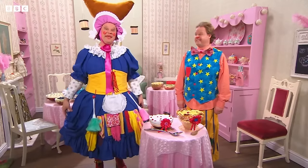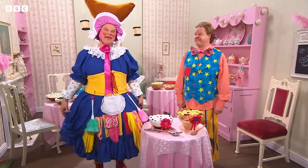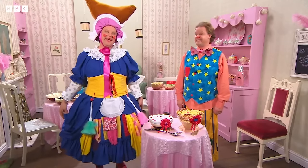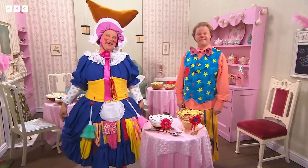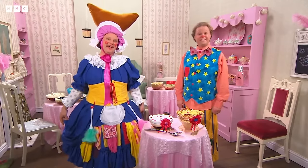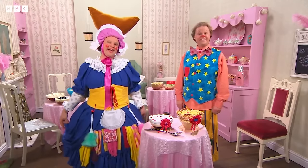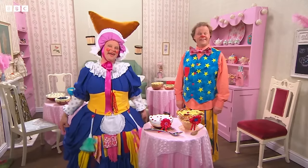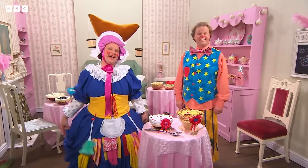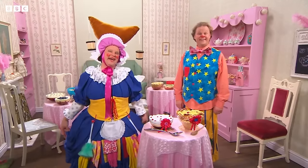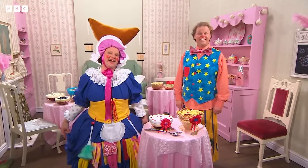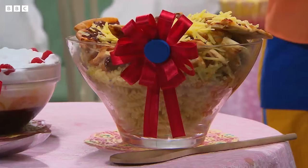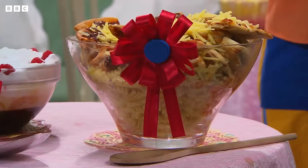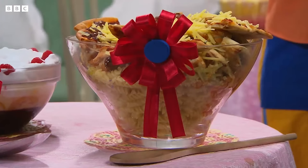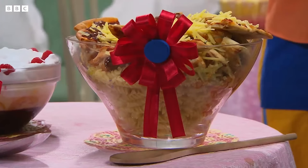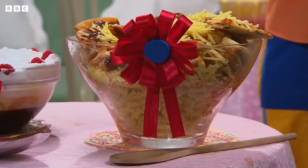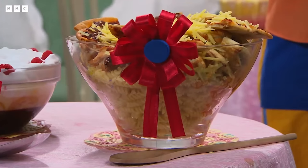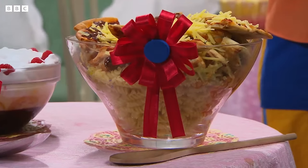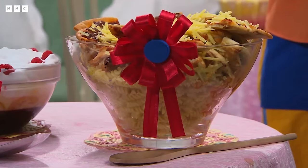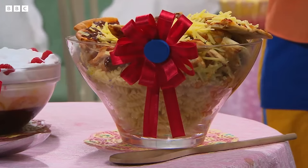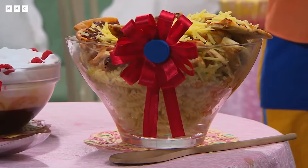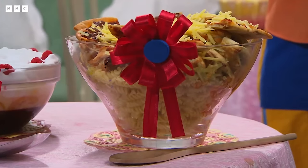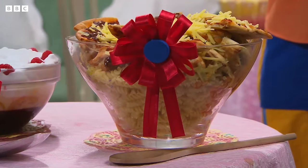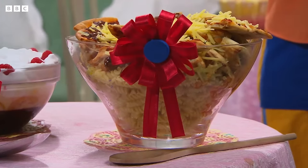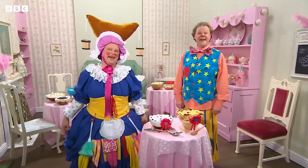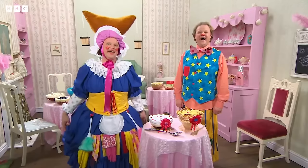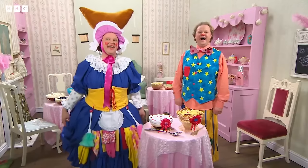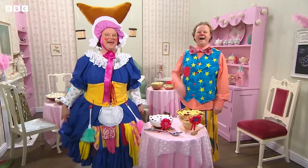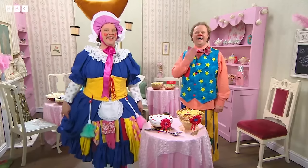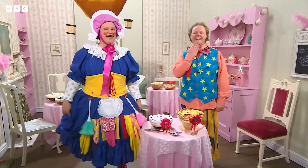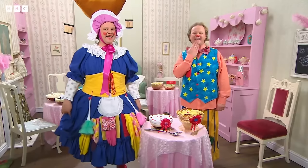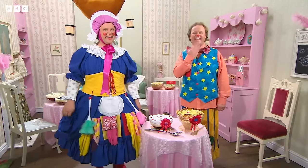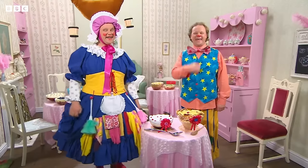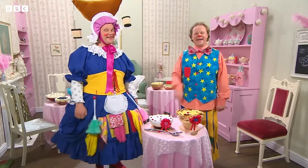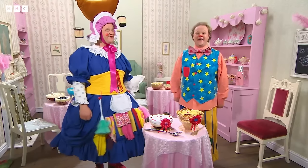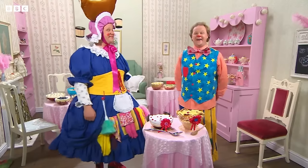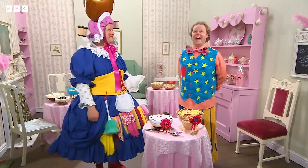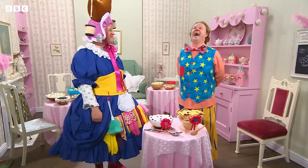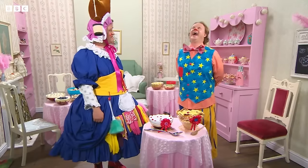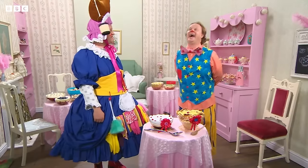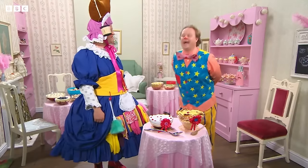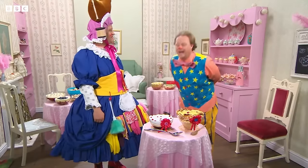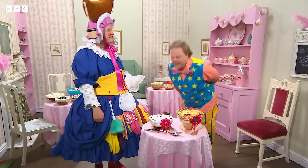you got a rosette too, Mr. Tumble. Well done. Oh, thank you.